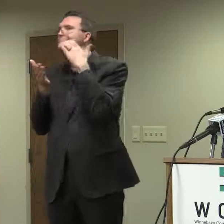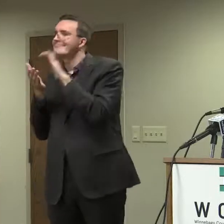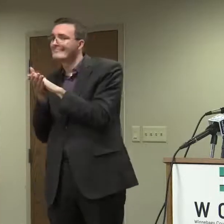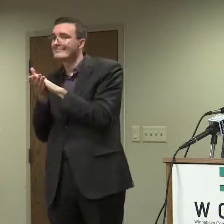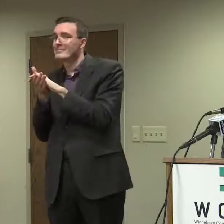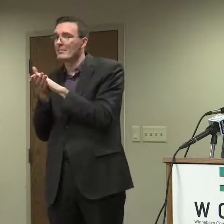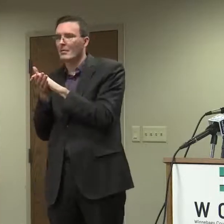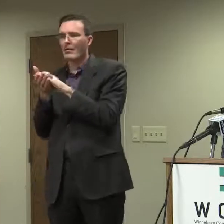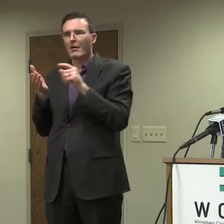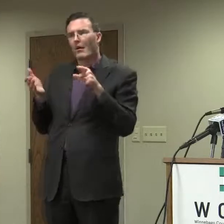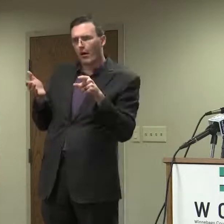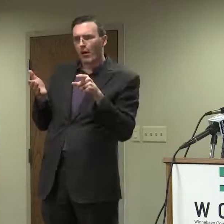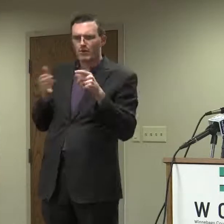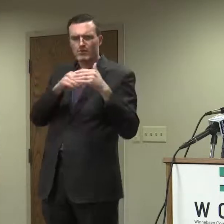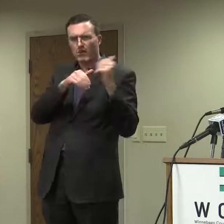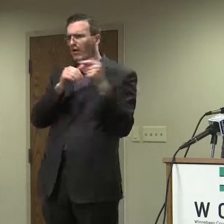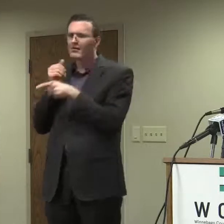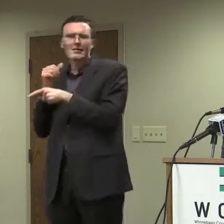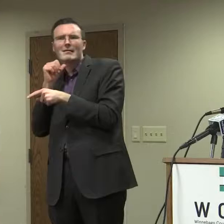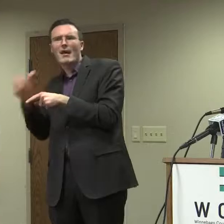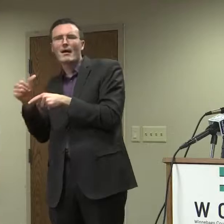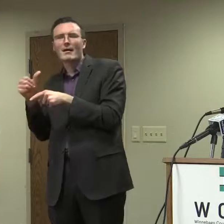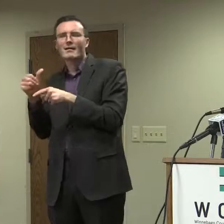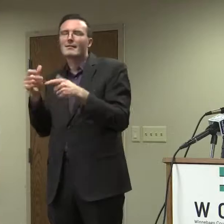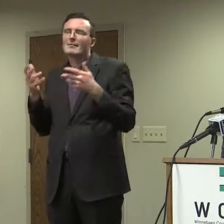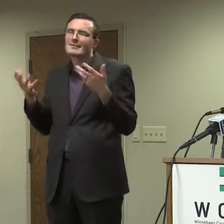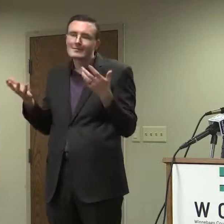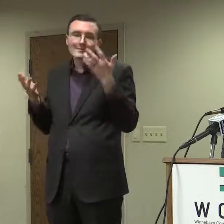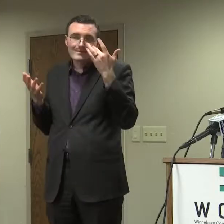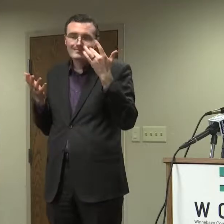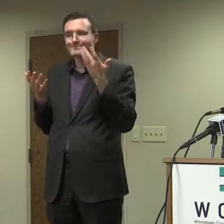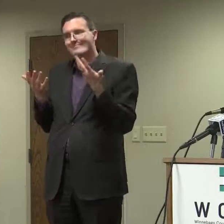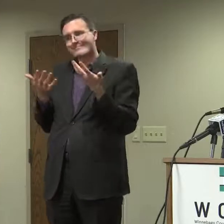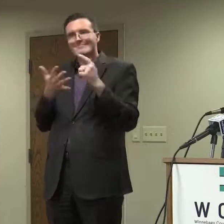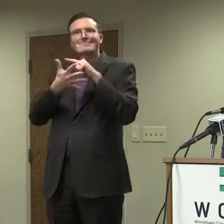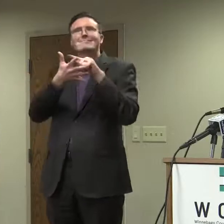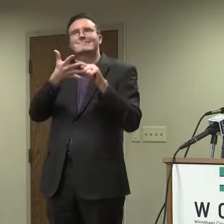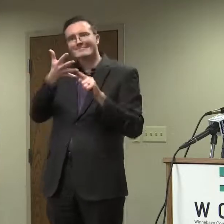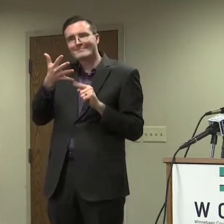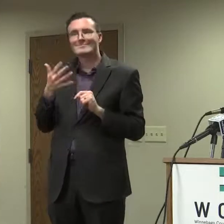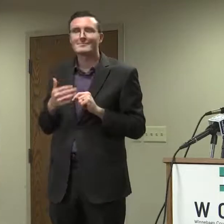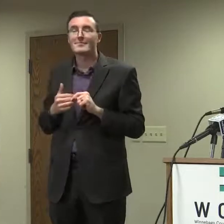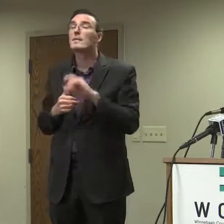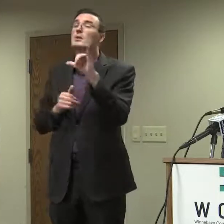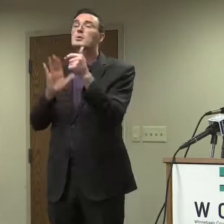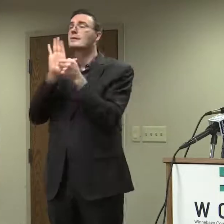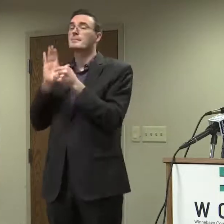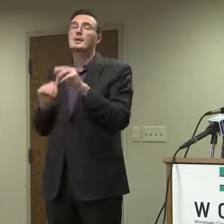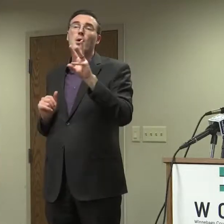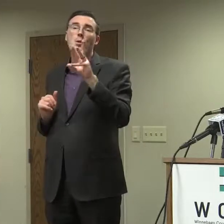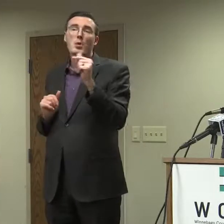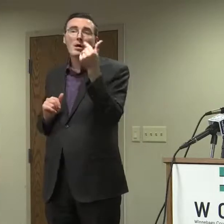And, and then I also want to be clear that places like Walgreens, right, or the pharmacies,